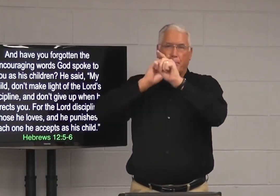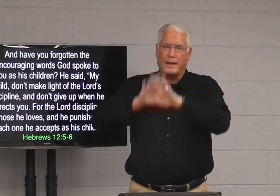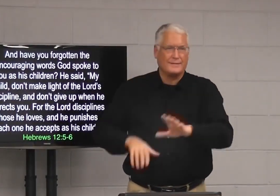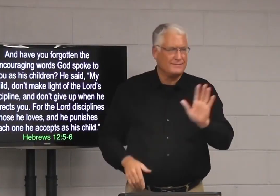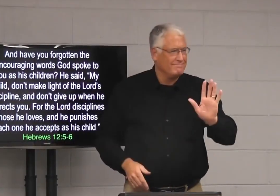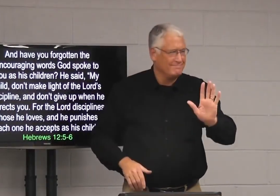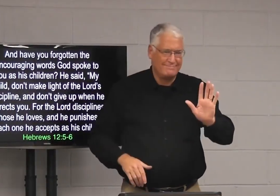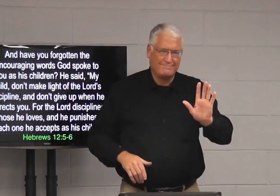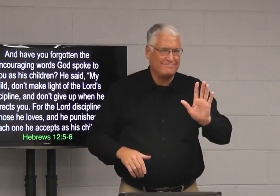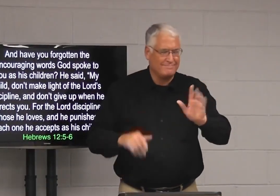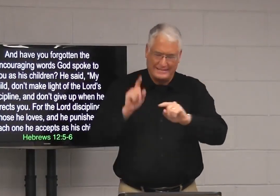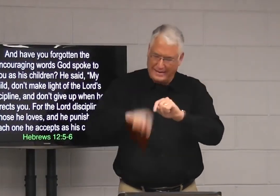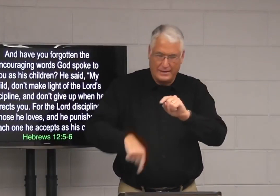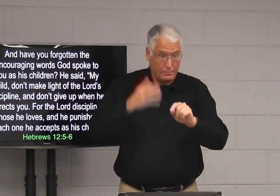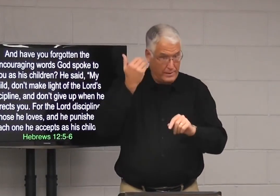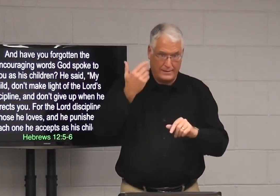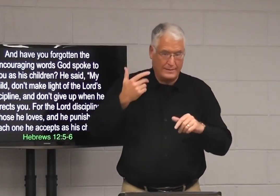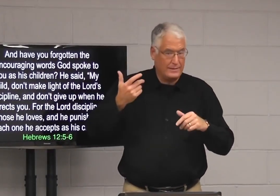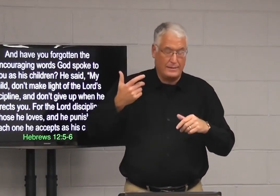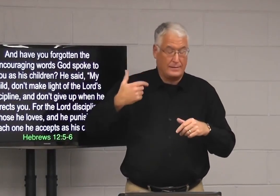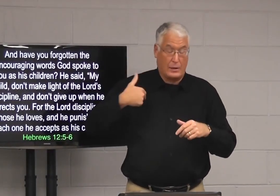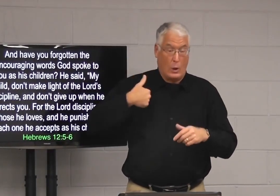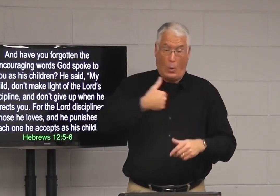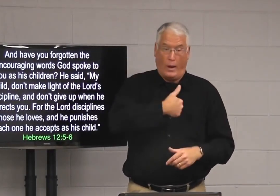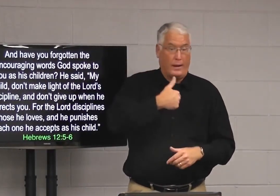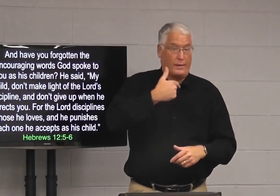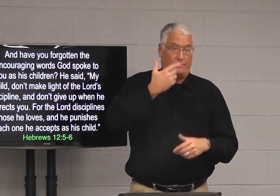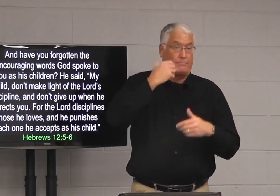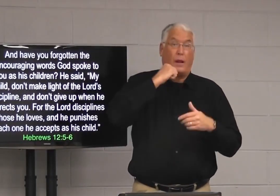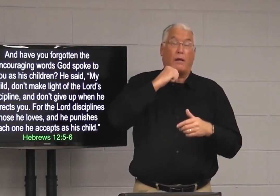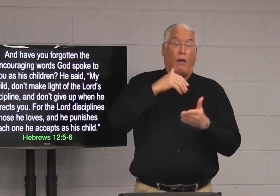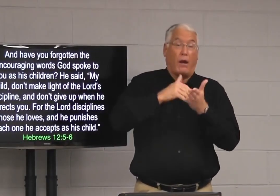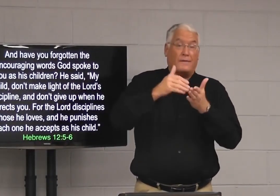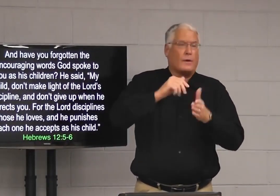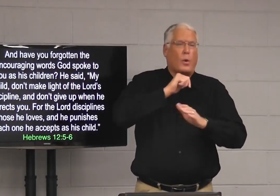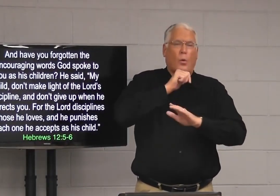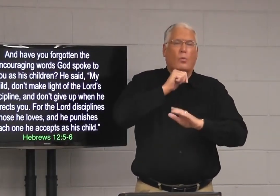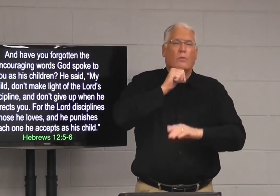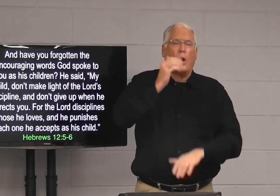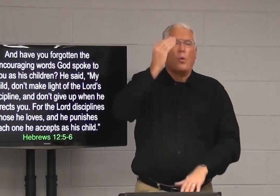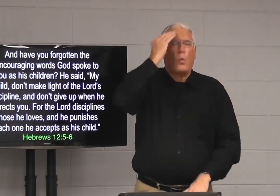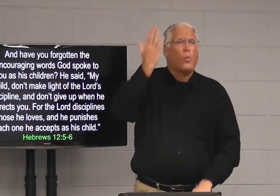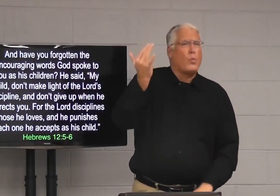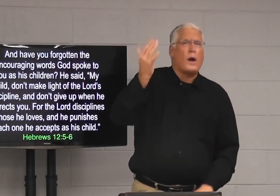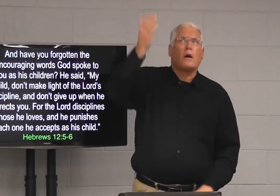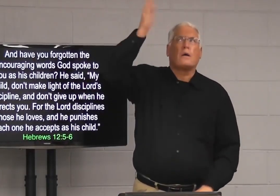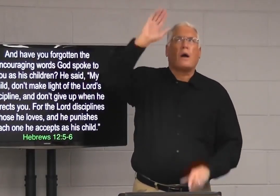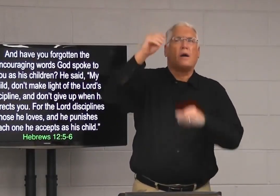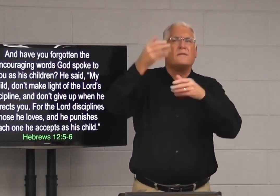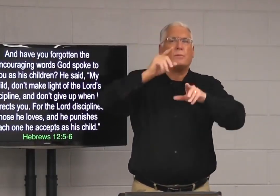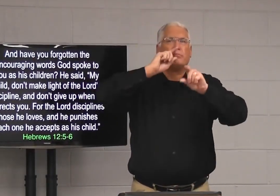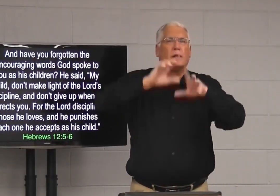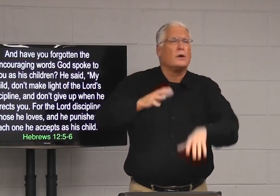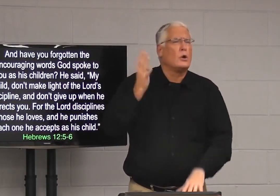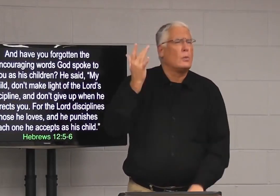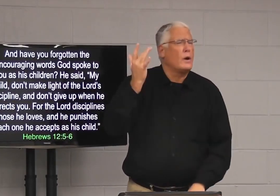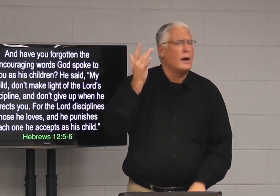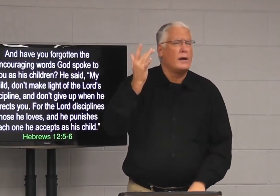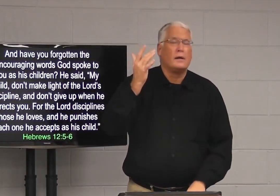salvation. You can't, because we often don't know why God gives